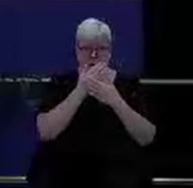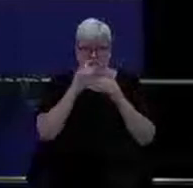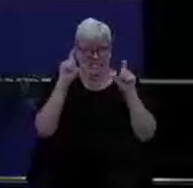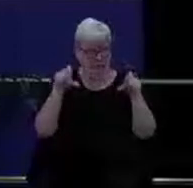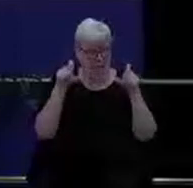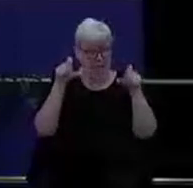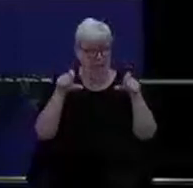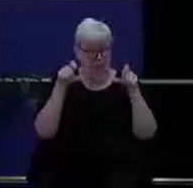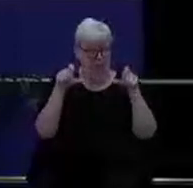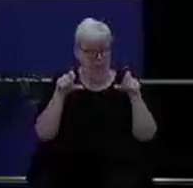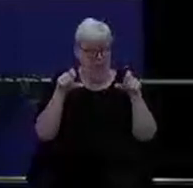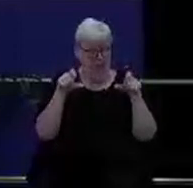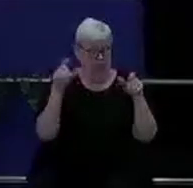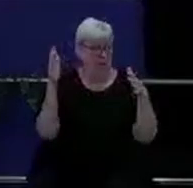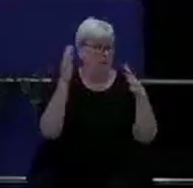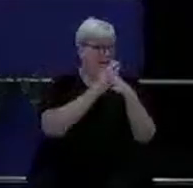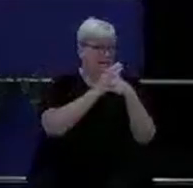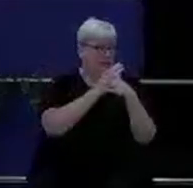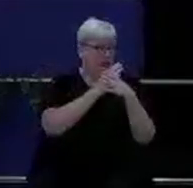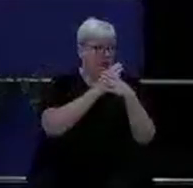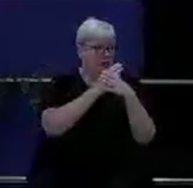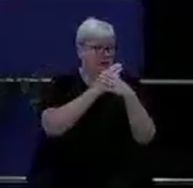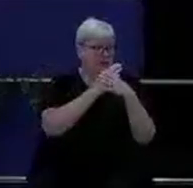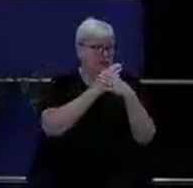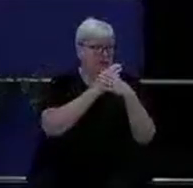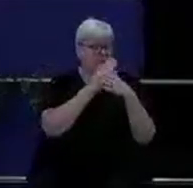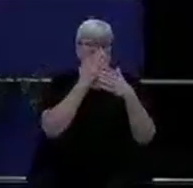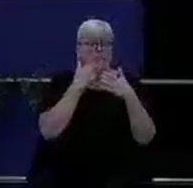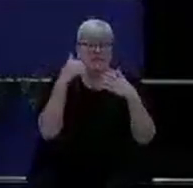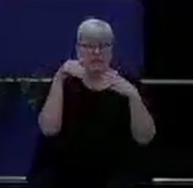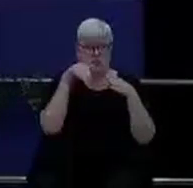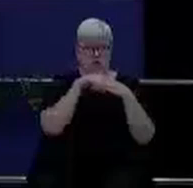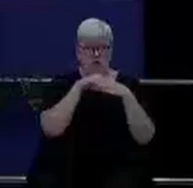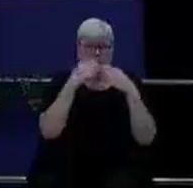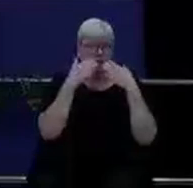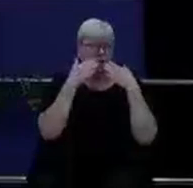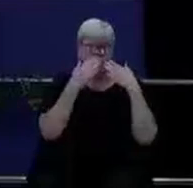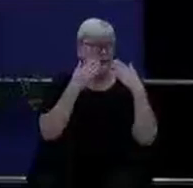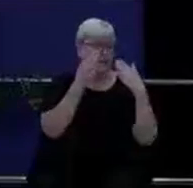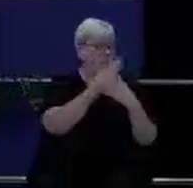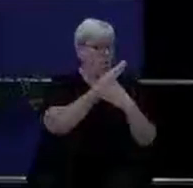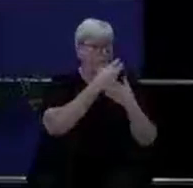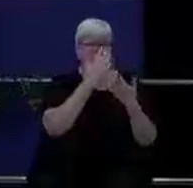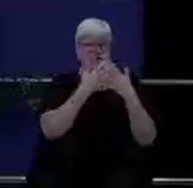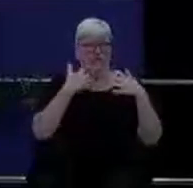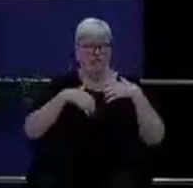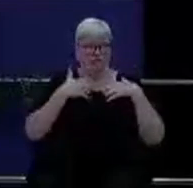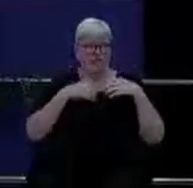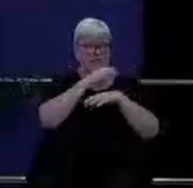anywhere. but first, before I get into anything else, please join me in thanking Esther and Sarah for a really interesting conversation.